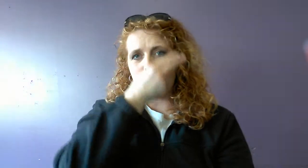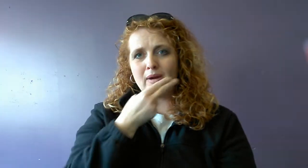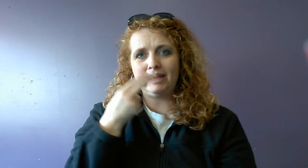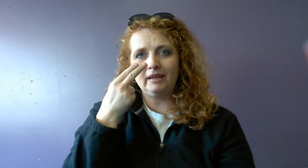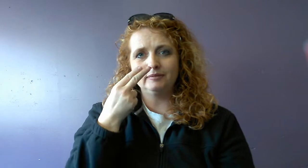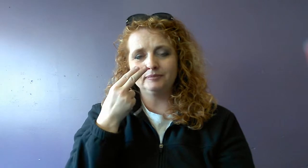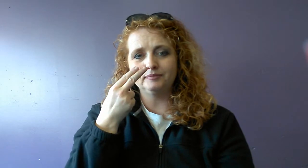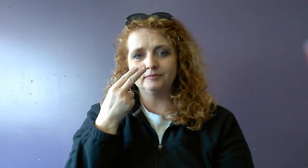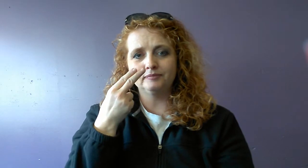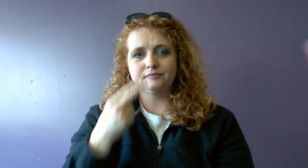Hawaii.